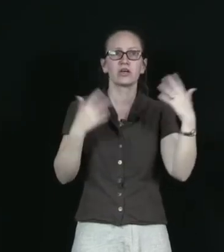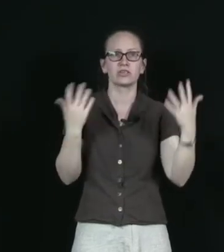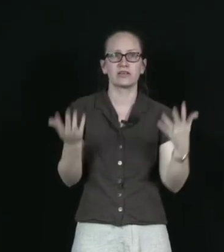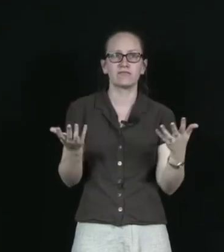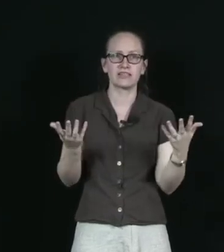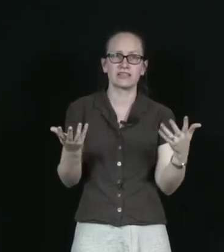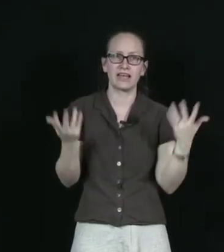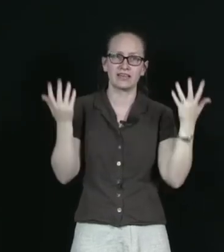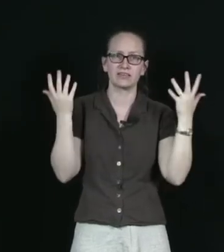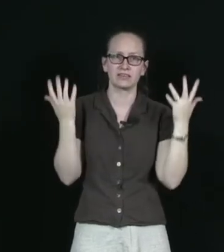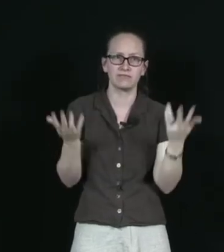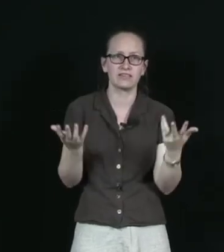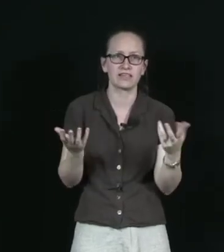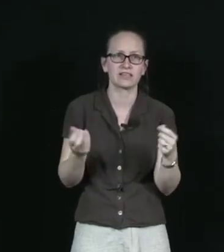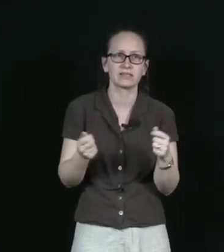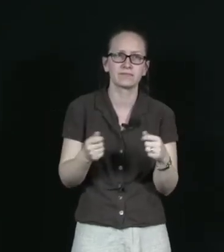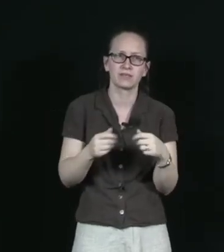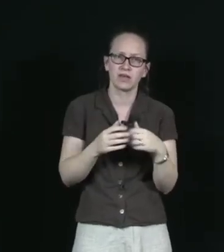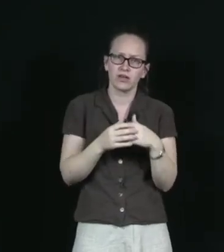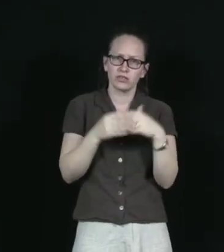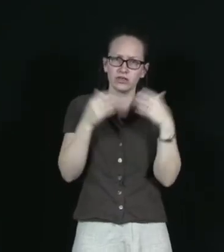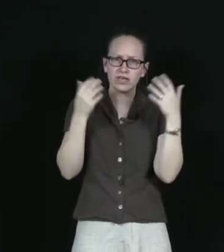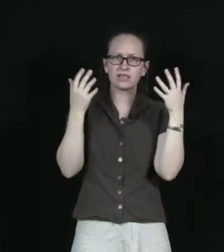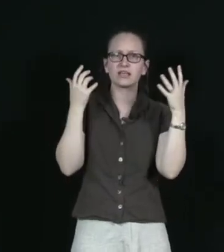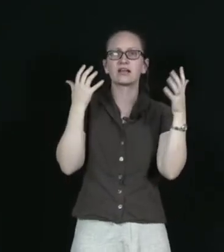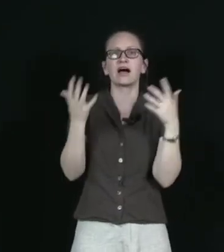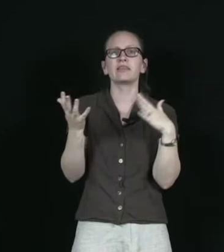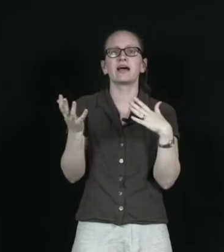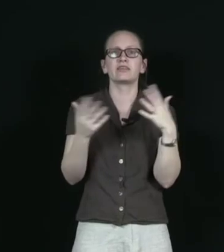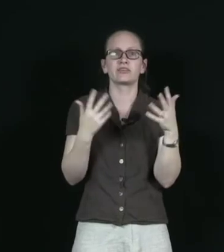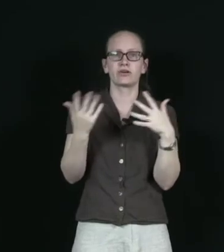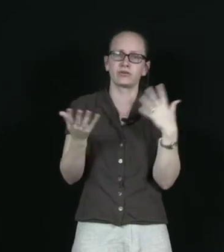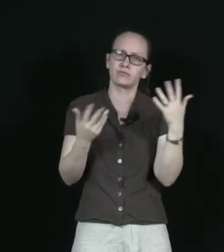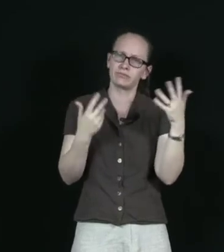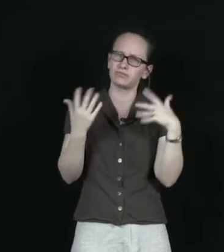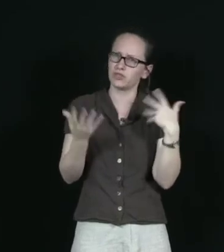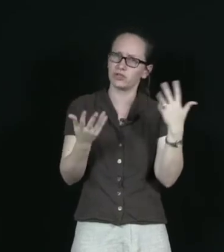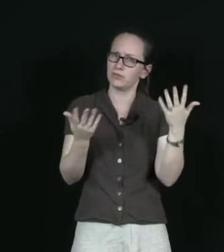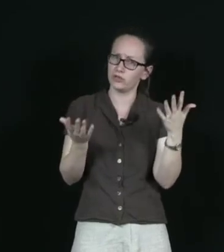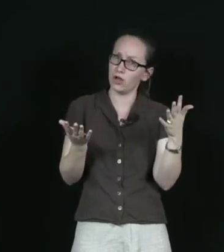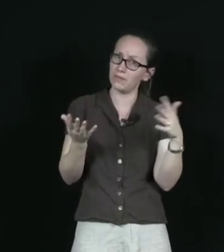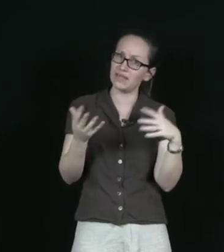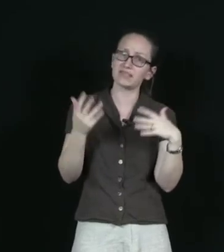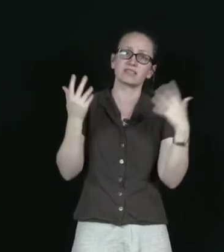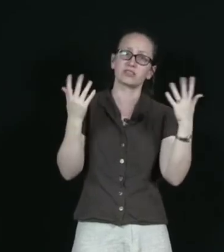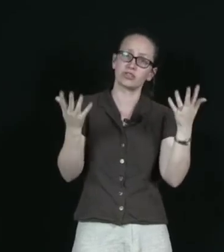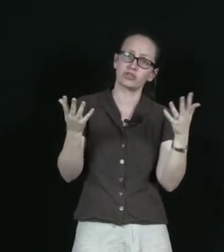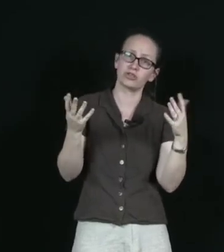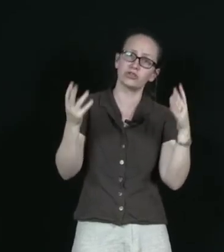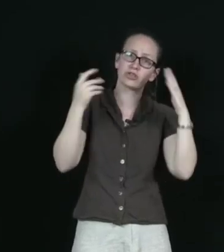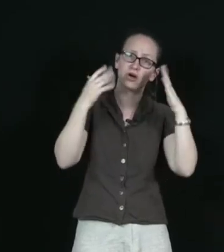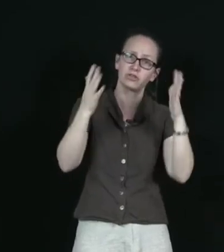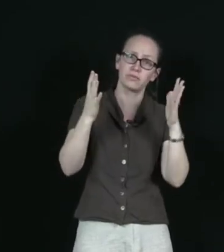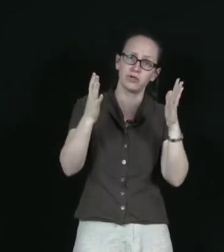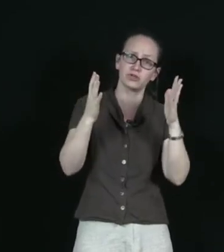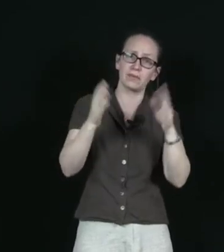to investigate the physics. So there's guidelines on suitable topics to choose on the Moodle